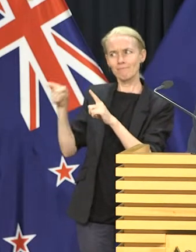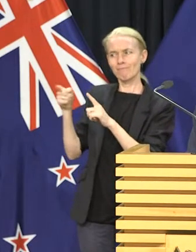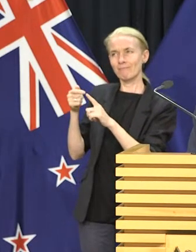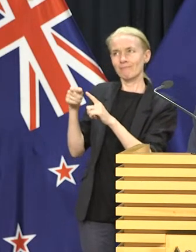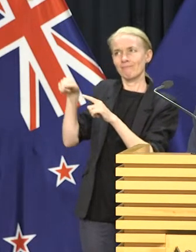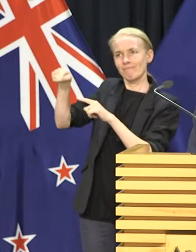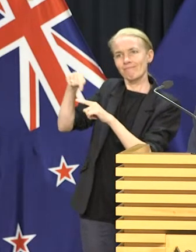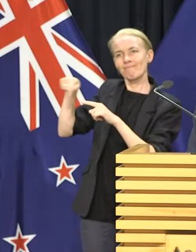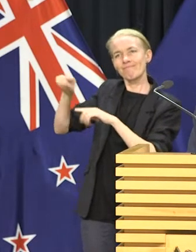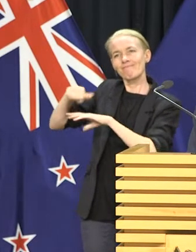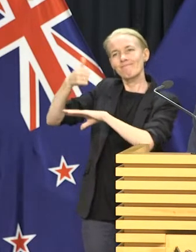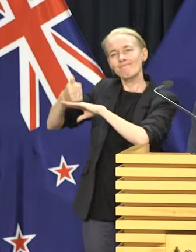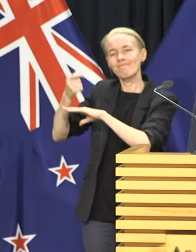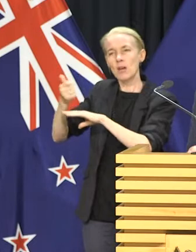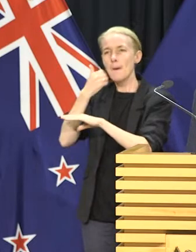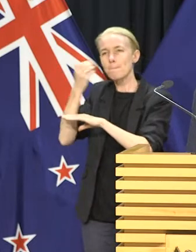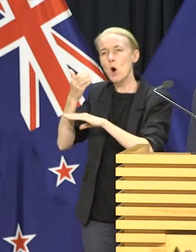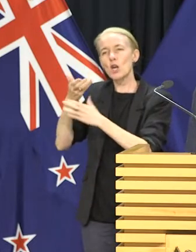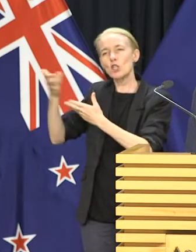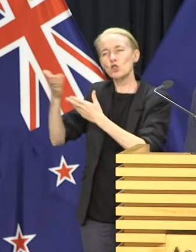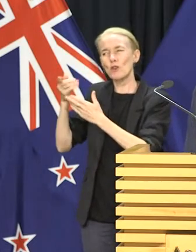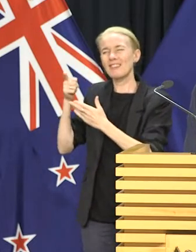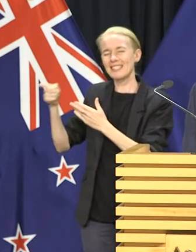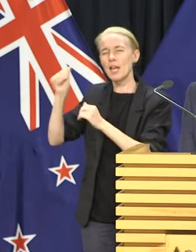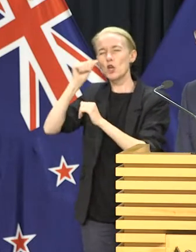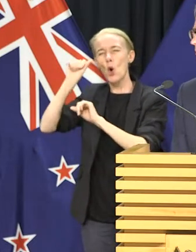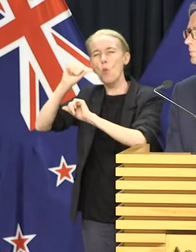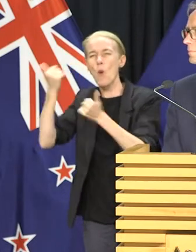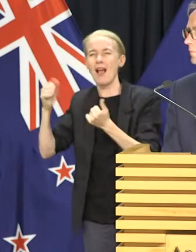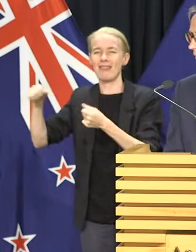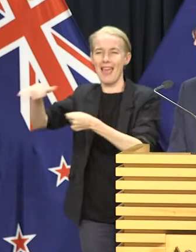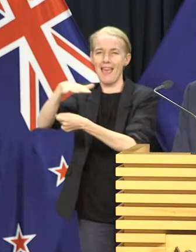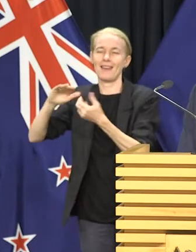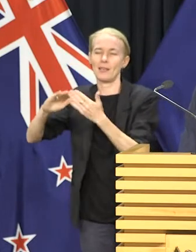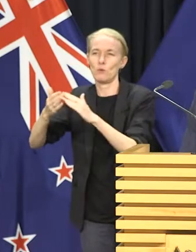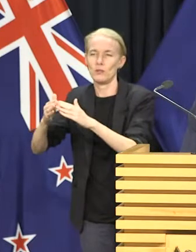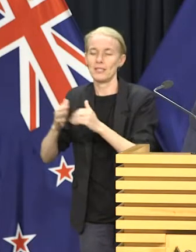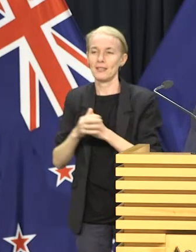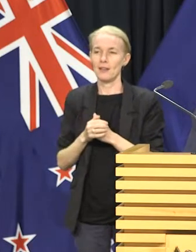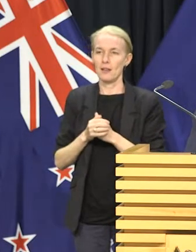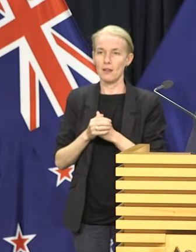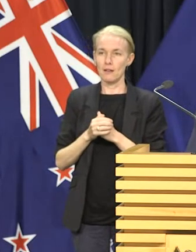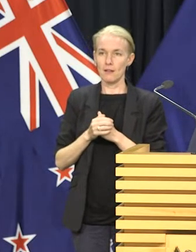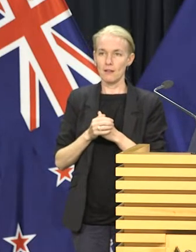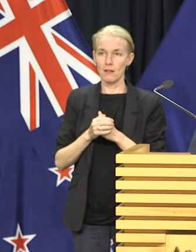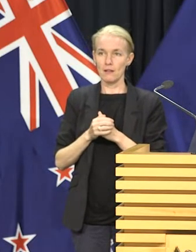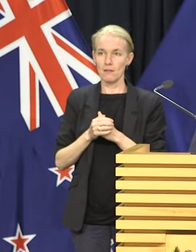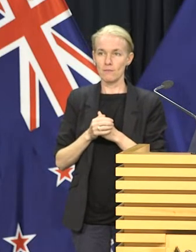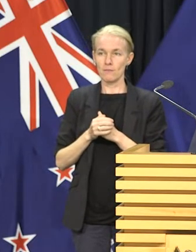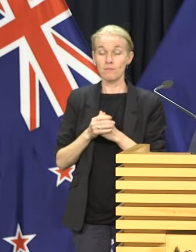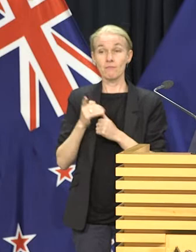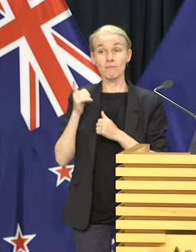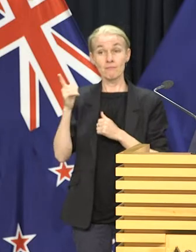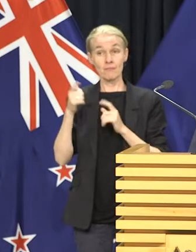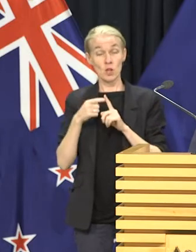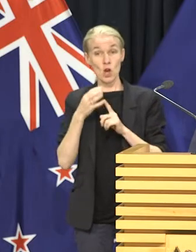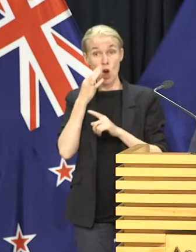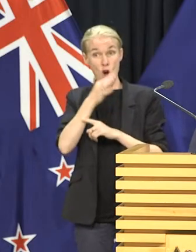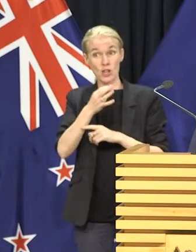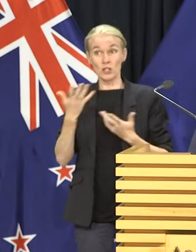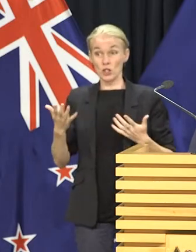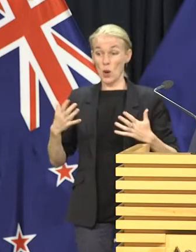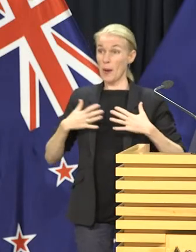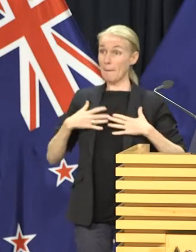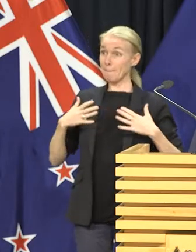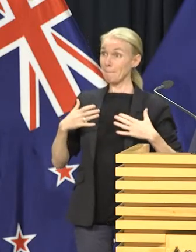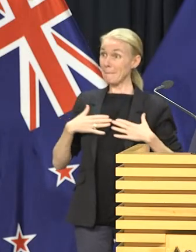the vaccine so people can make an informed decision. If you use a local GP? Pardon, sorry? Will it cost anything if you choose a GP over it? Oh, we've